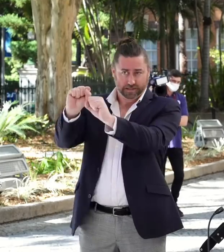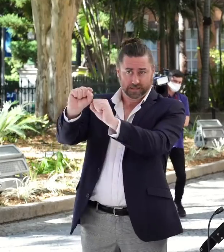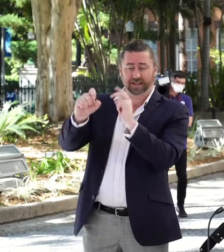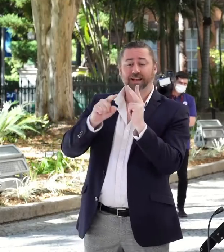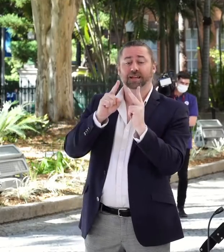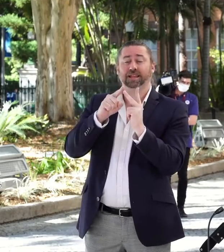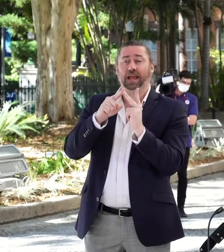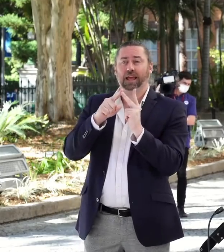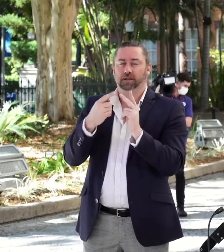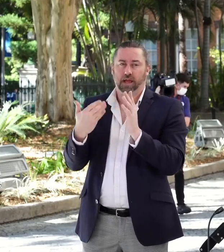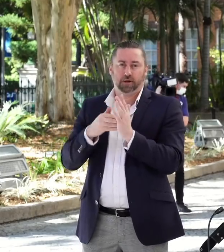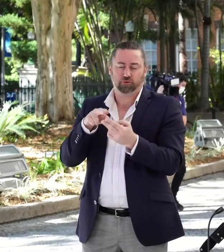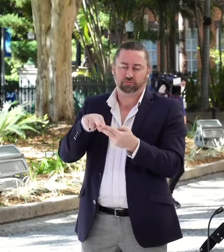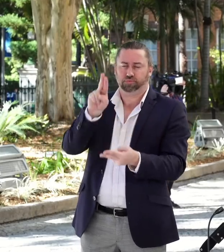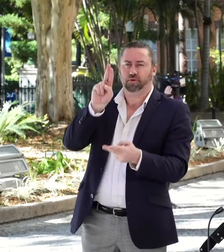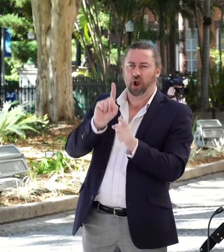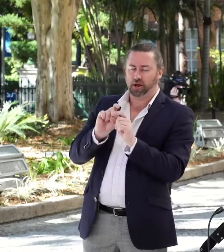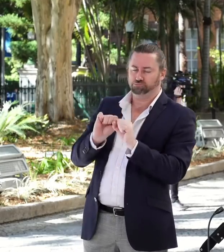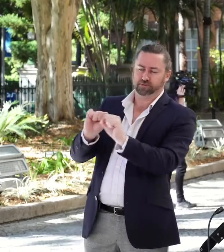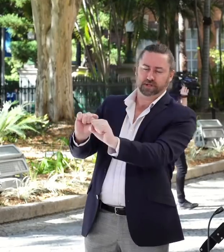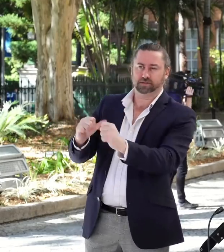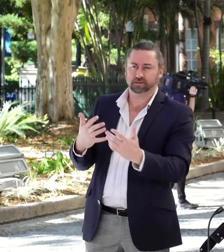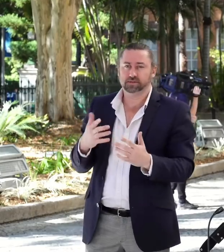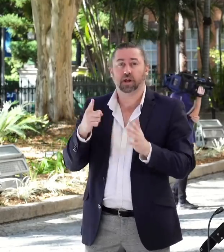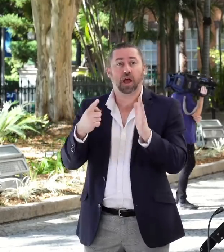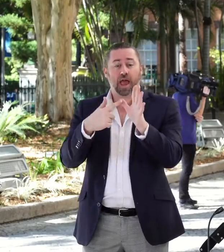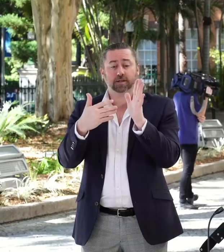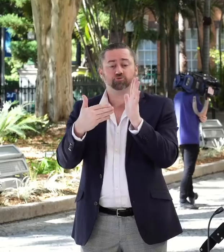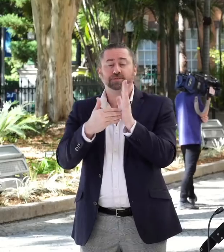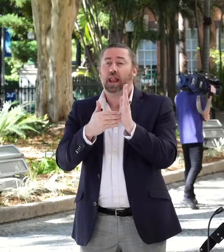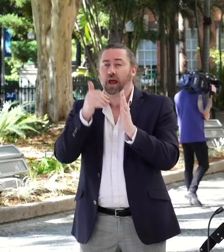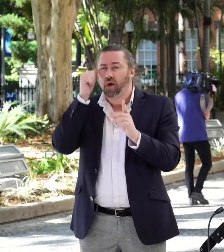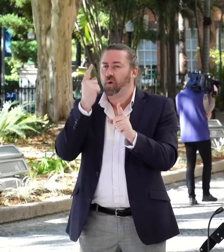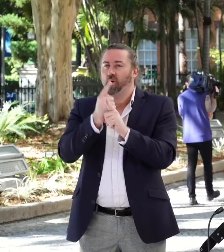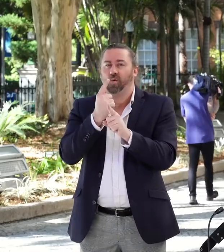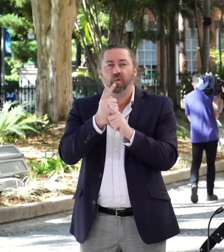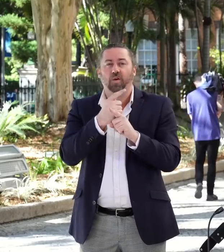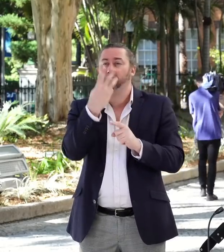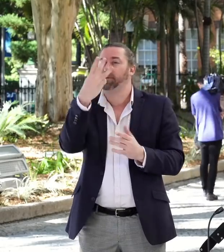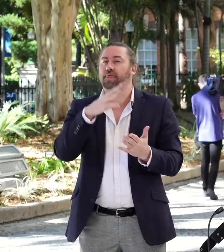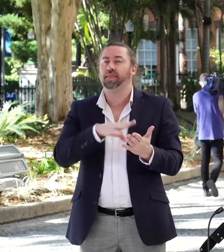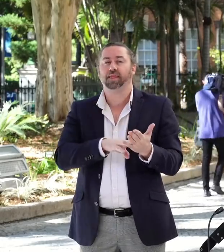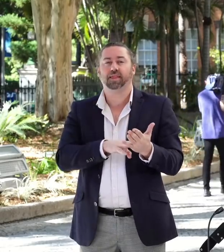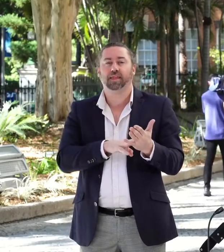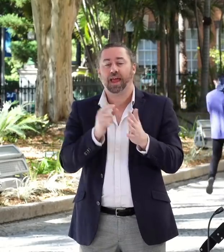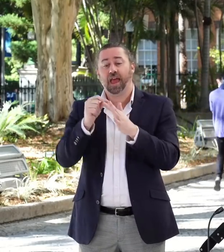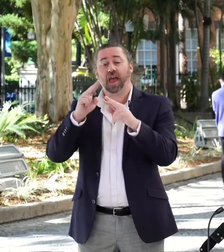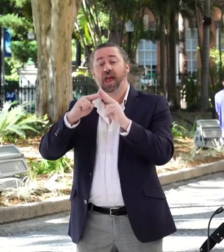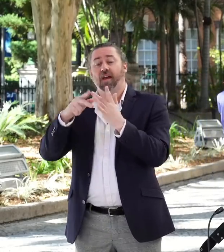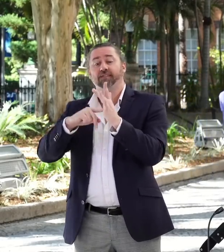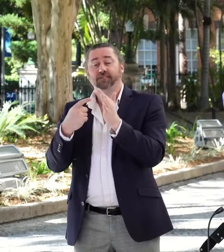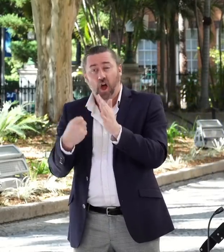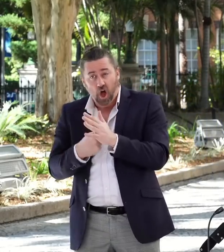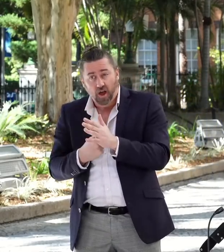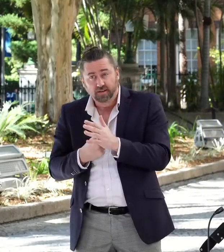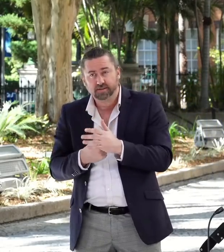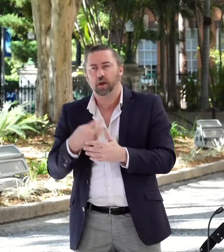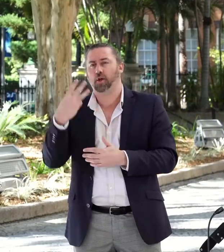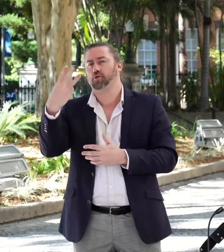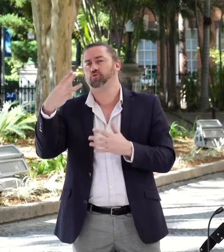So for AstraZeneca, that is ideally at 12 weeks. For Pfizer, that is ideally